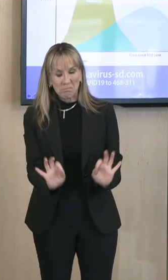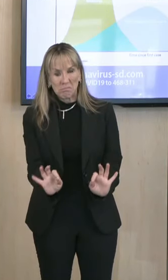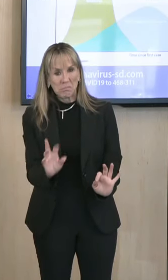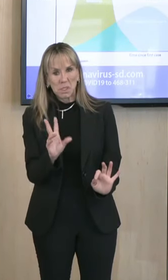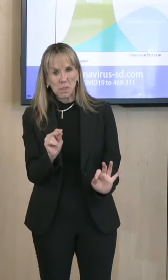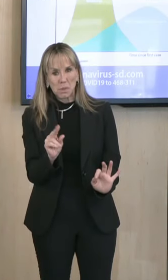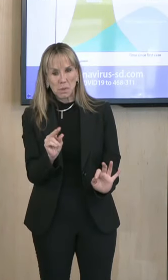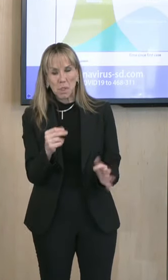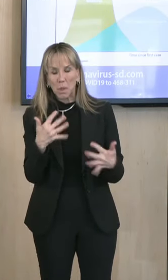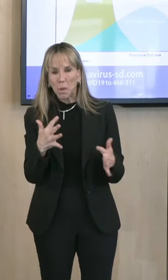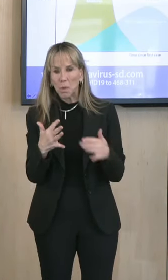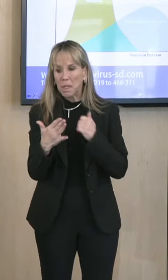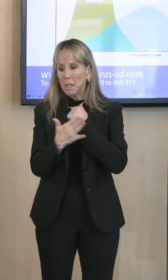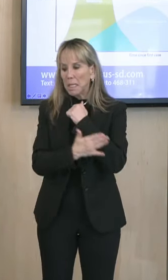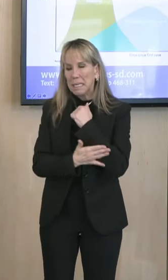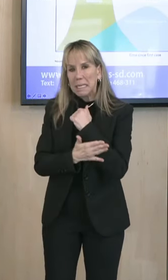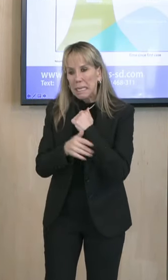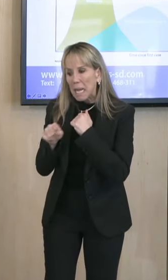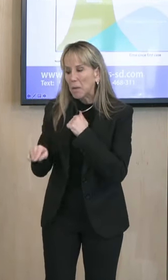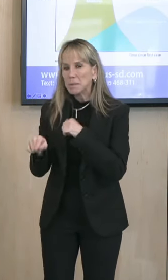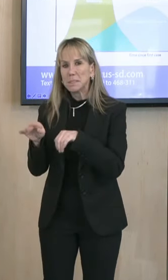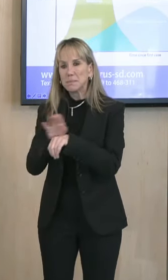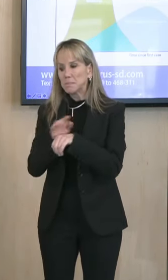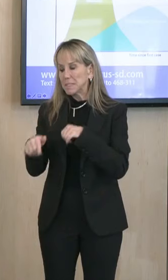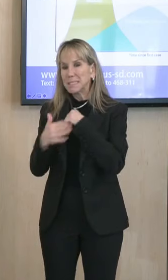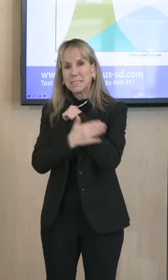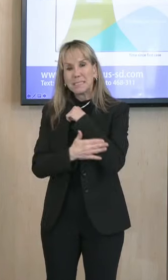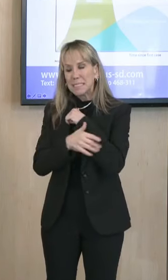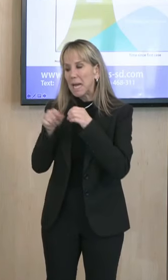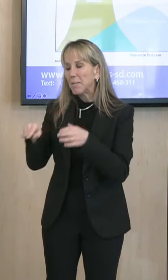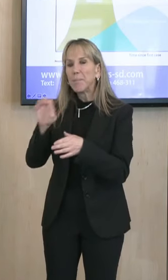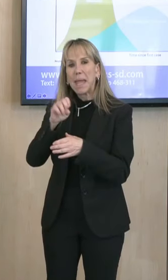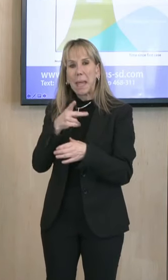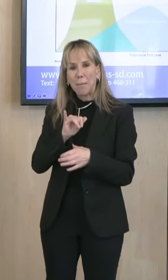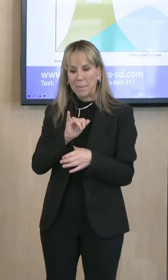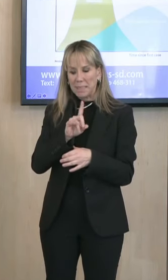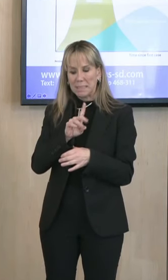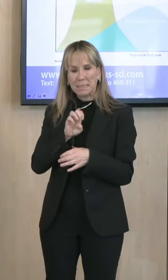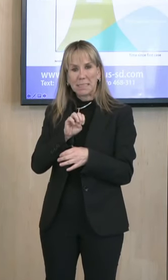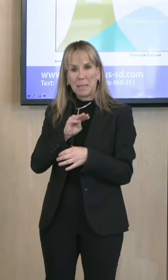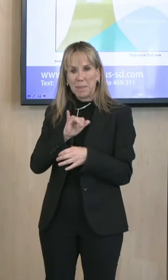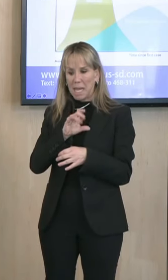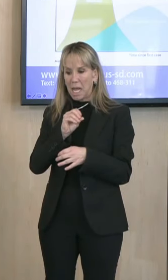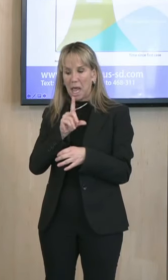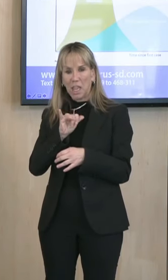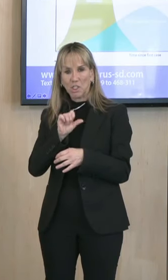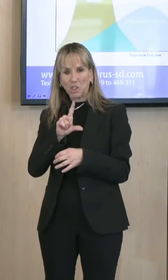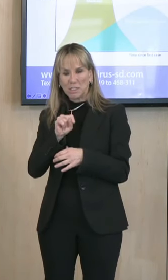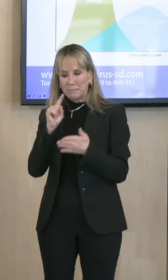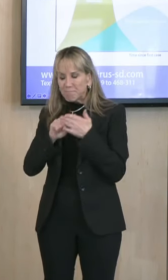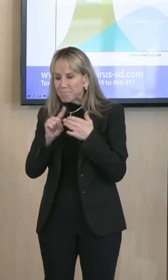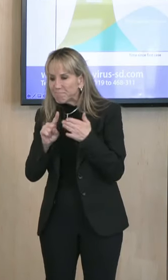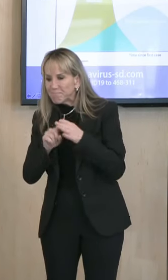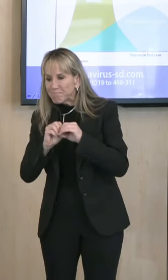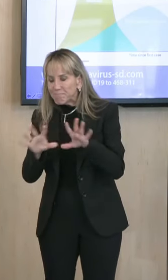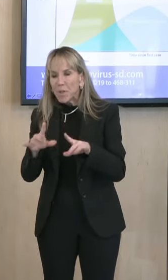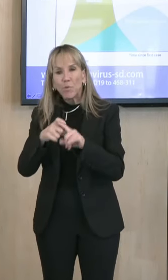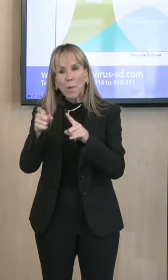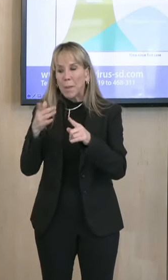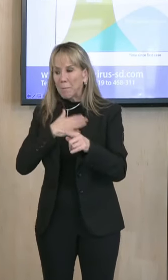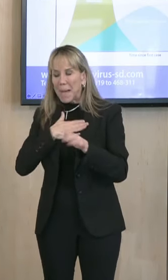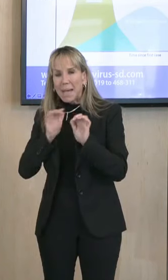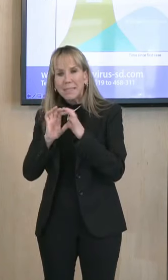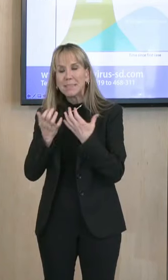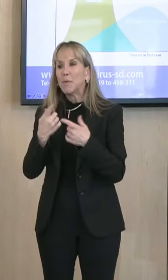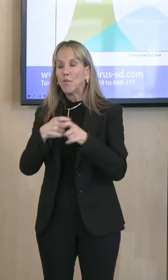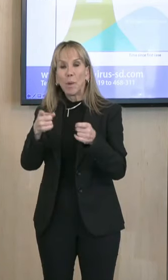of our own county enterprise, epidemiologists from my team, epidemiologists from public health. We